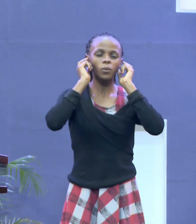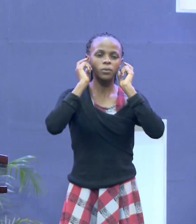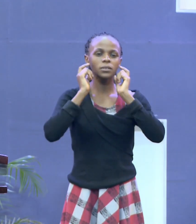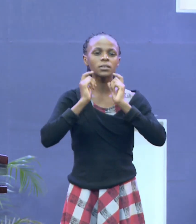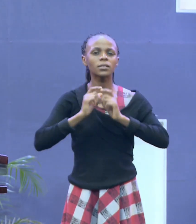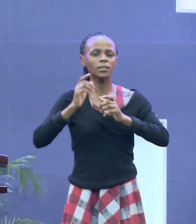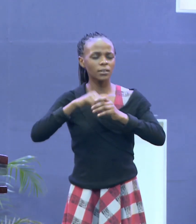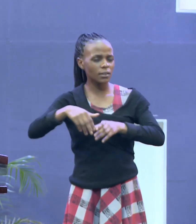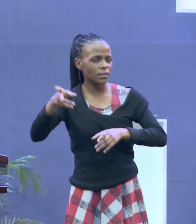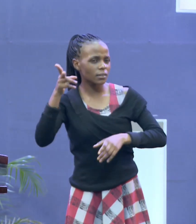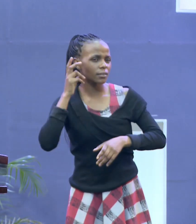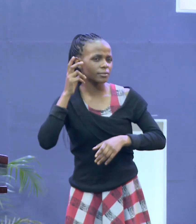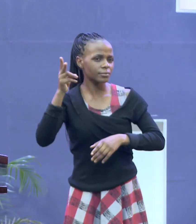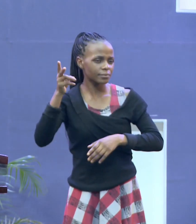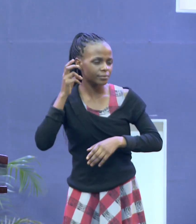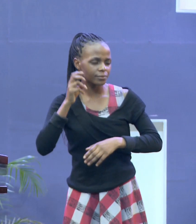your earphones on.